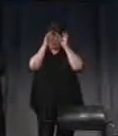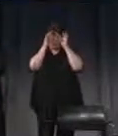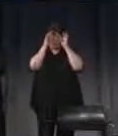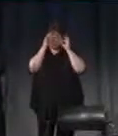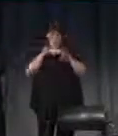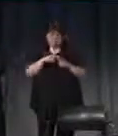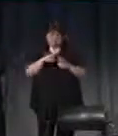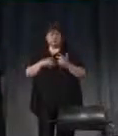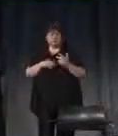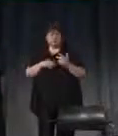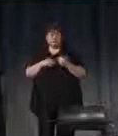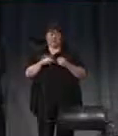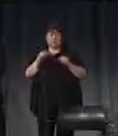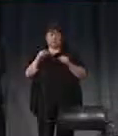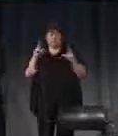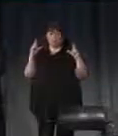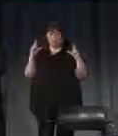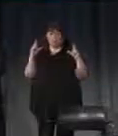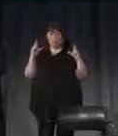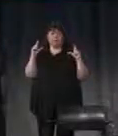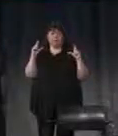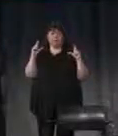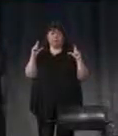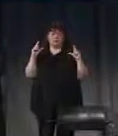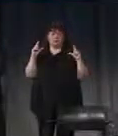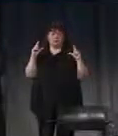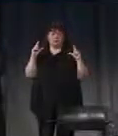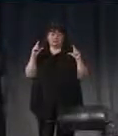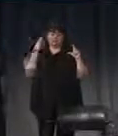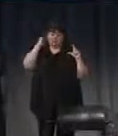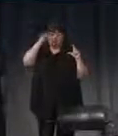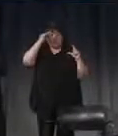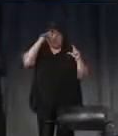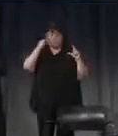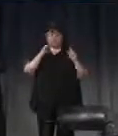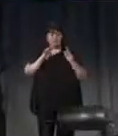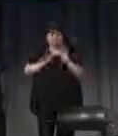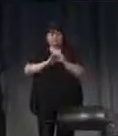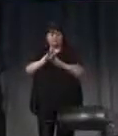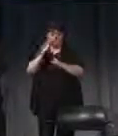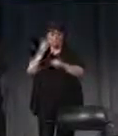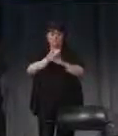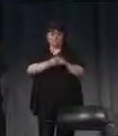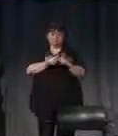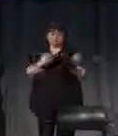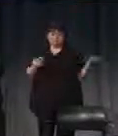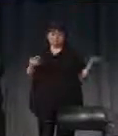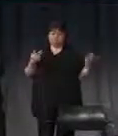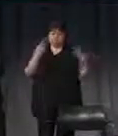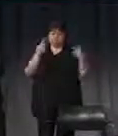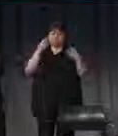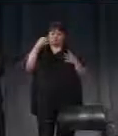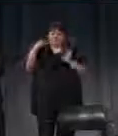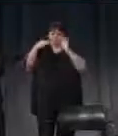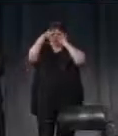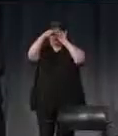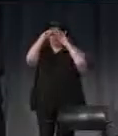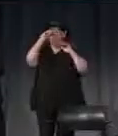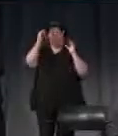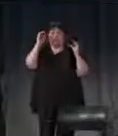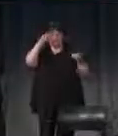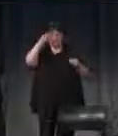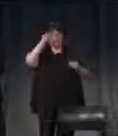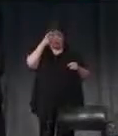behold, when their eyes were opened after 3 months of development, they could never see. So